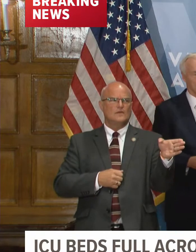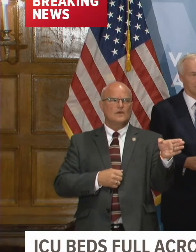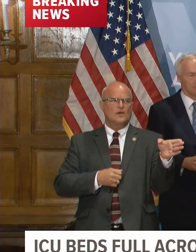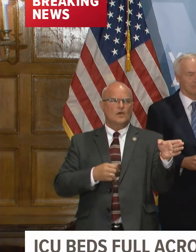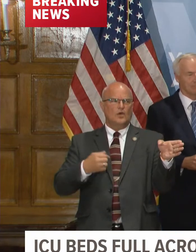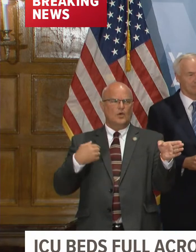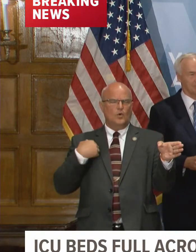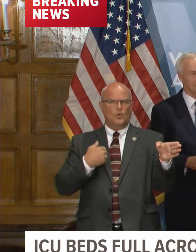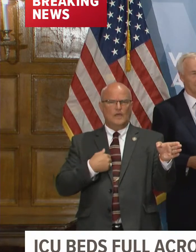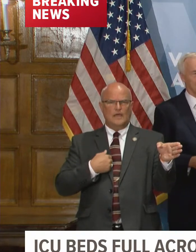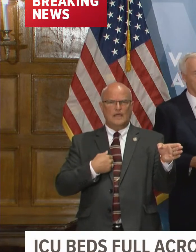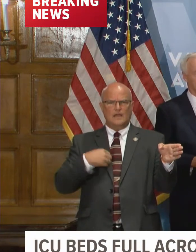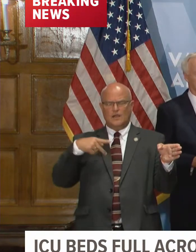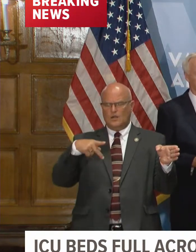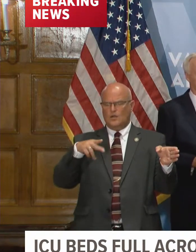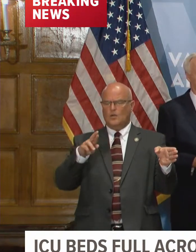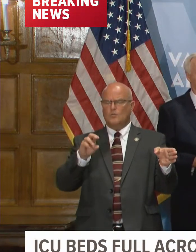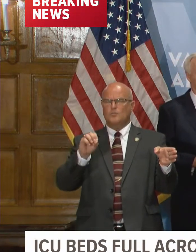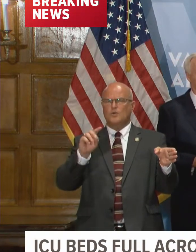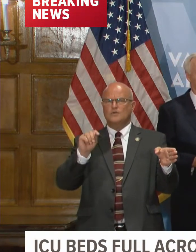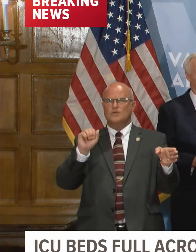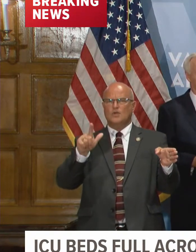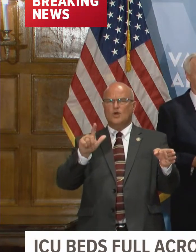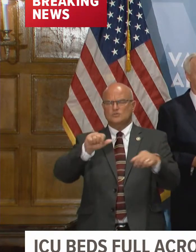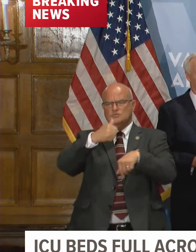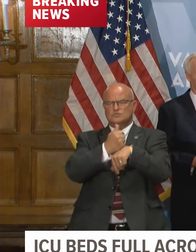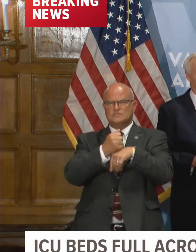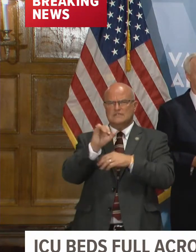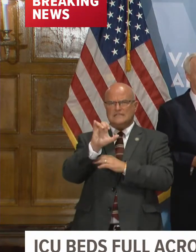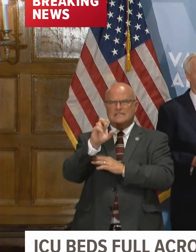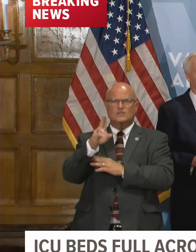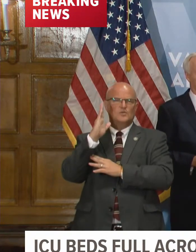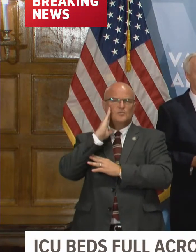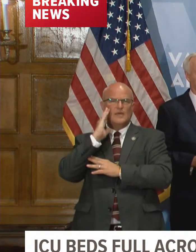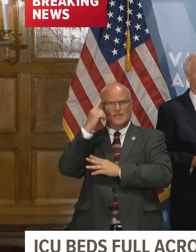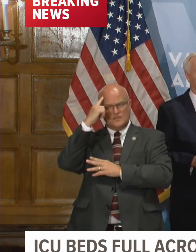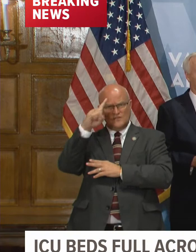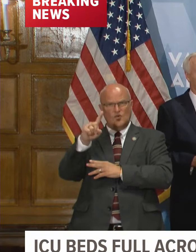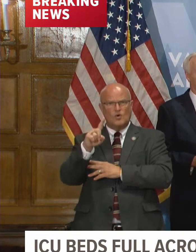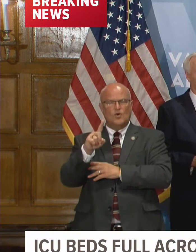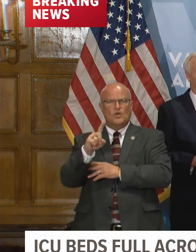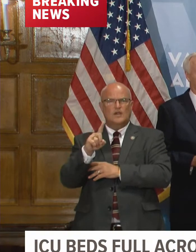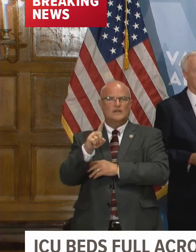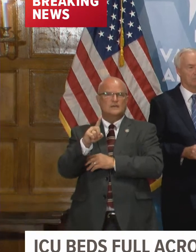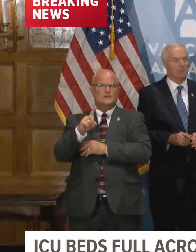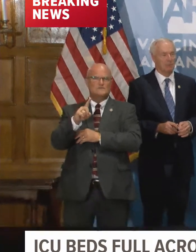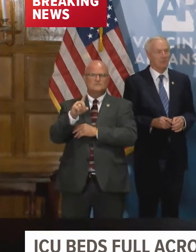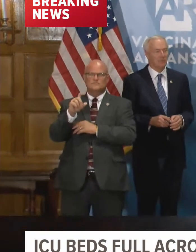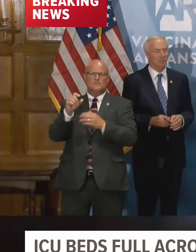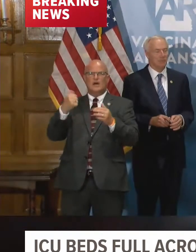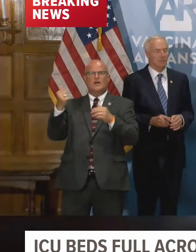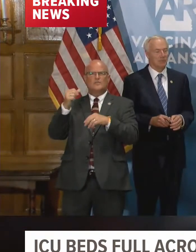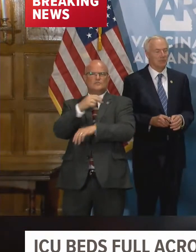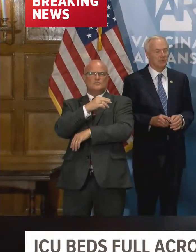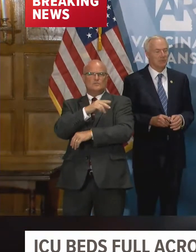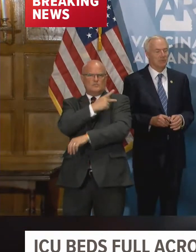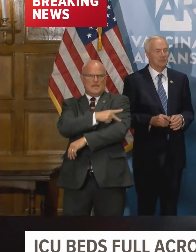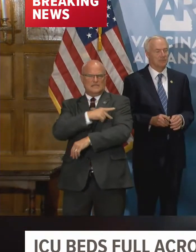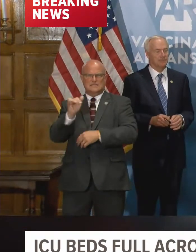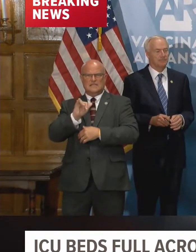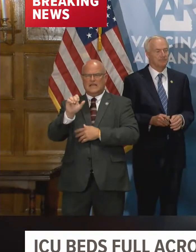per protocol a certain number of ICU beds, say for coronary patients, stroke?